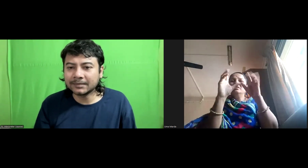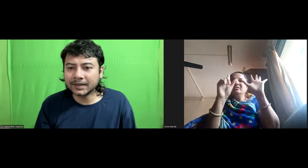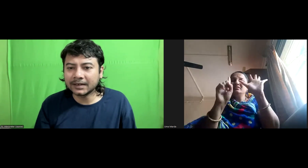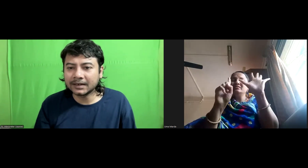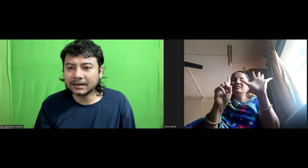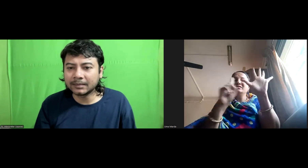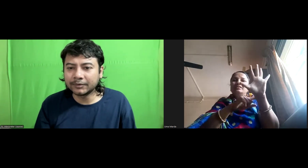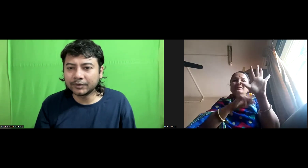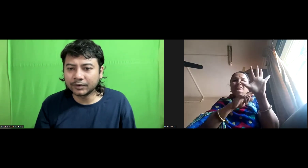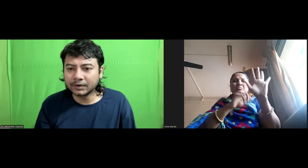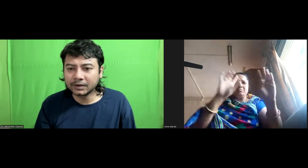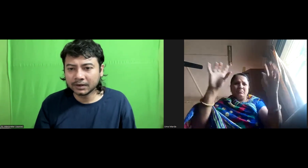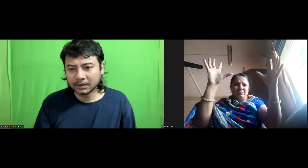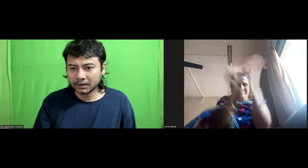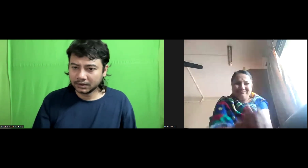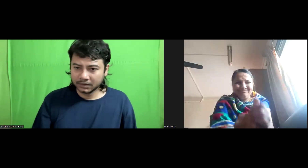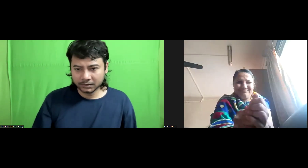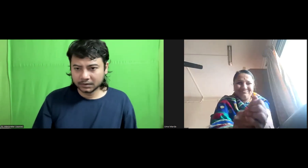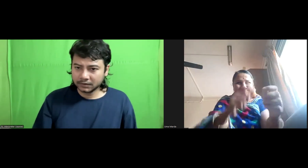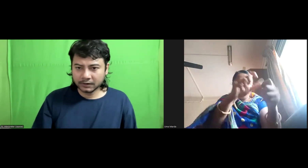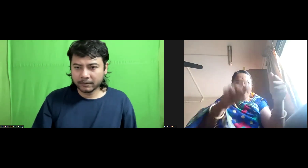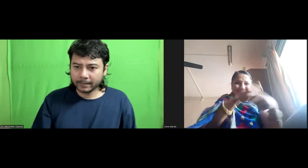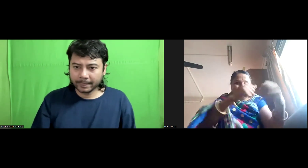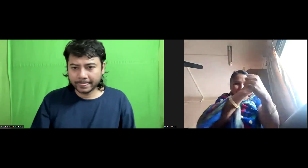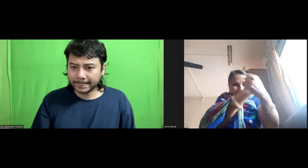sent somewhere before.